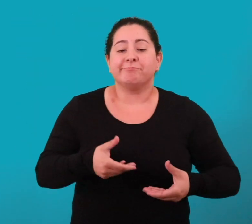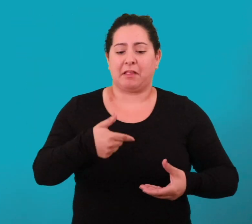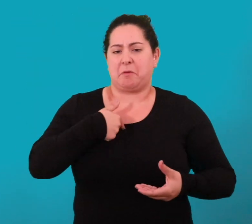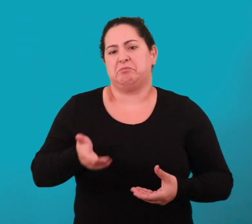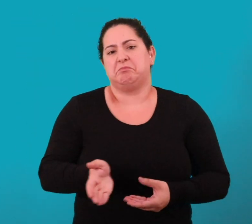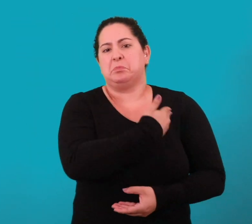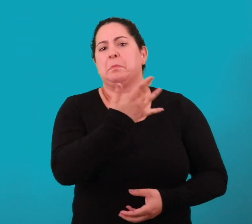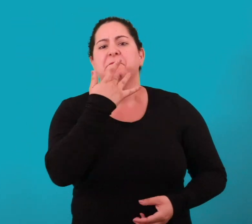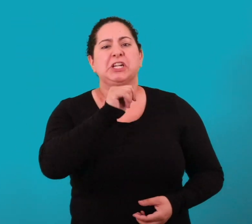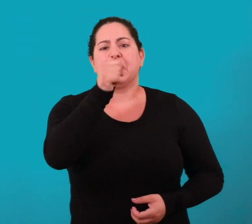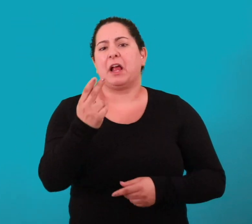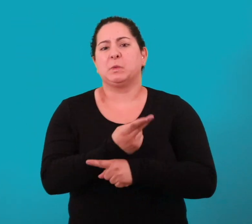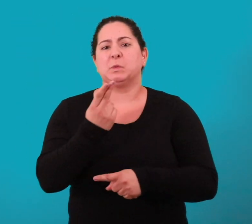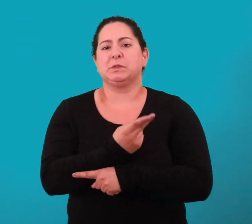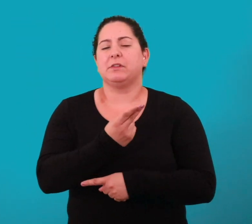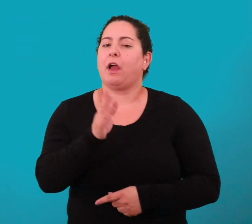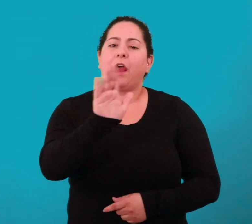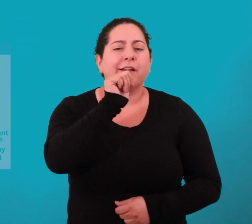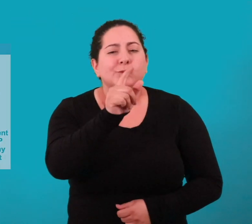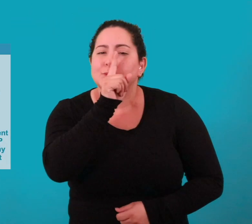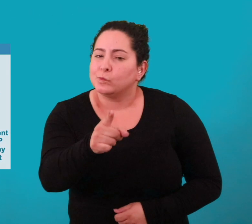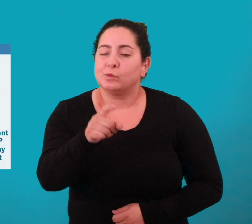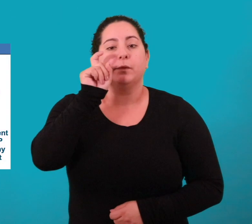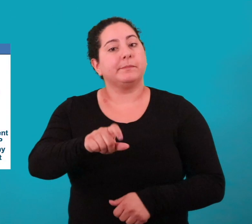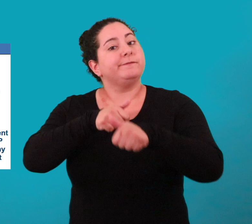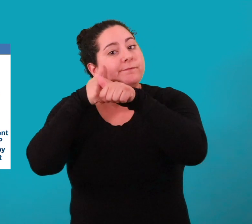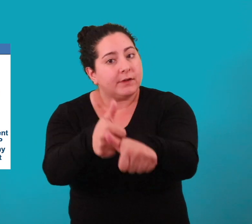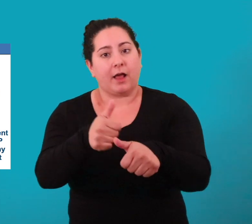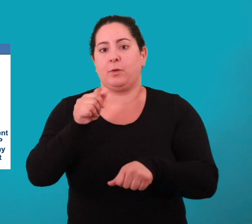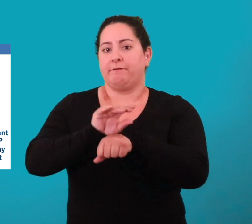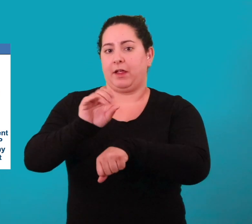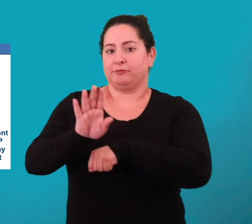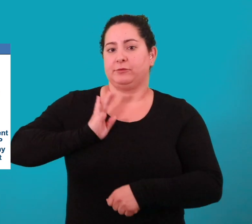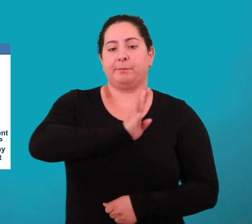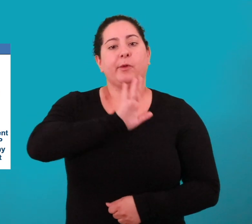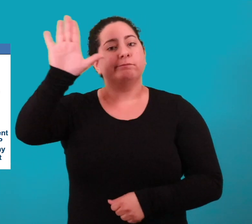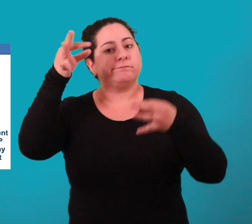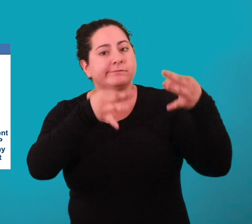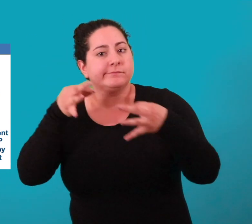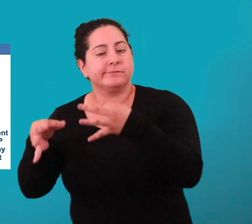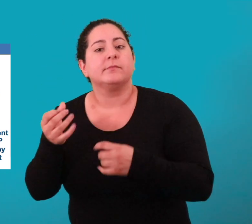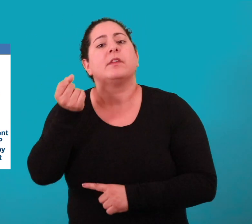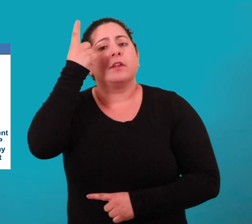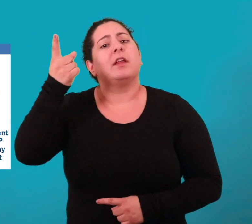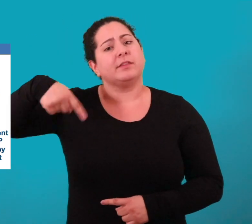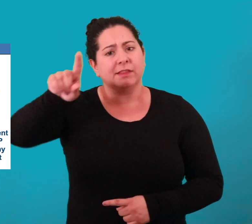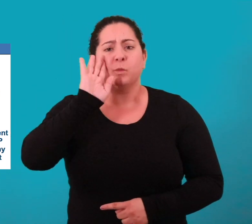materials as required by federal law must be appropriate to assess the specific areas of developmental need and are used for specific purposes for which